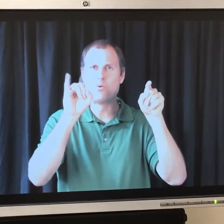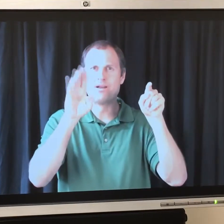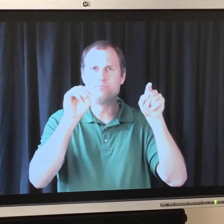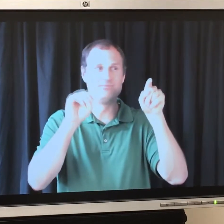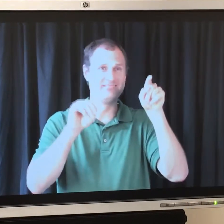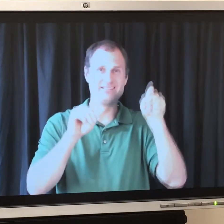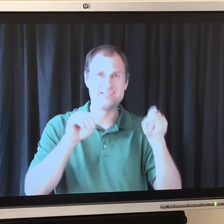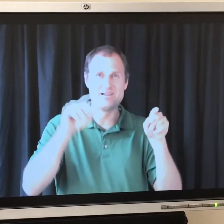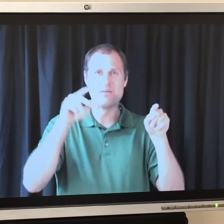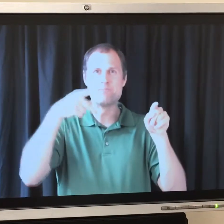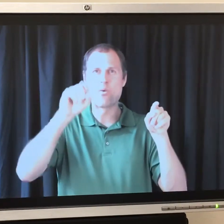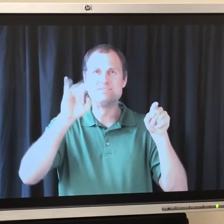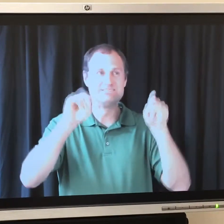And